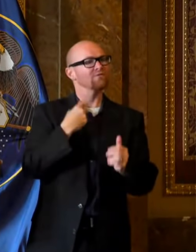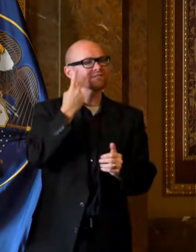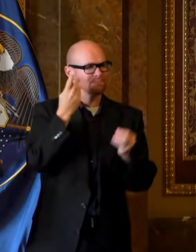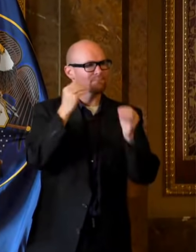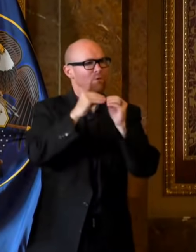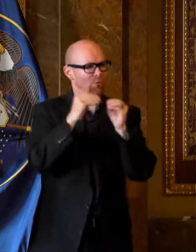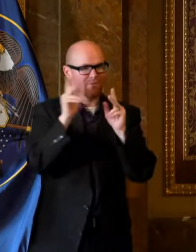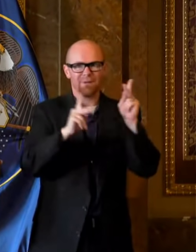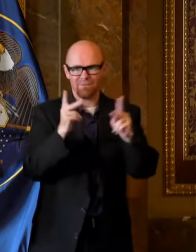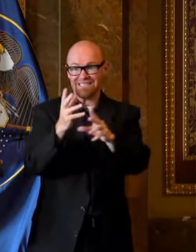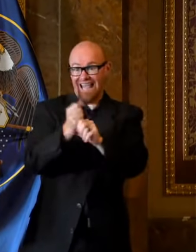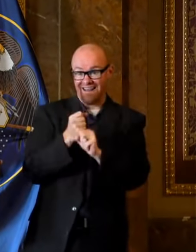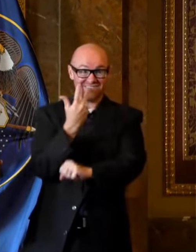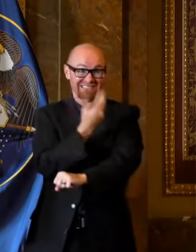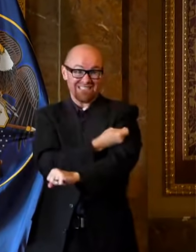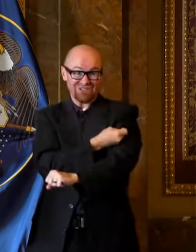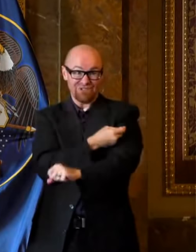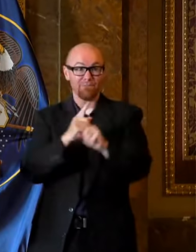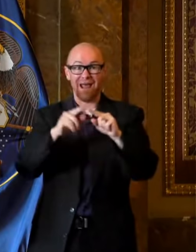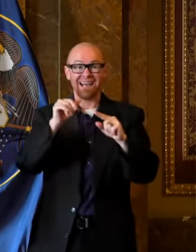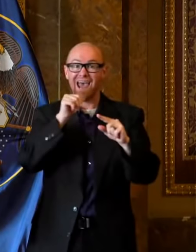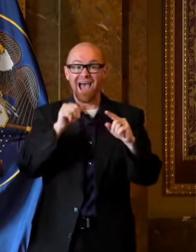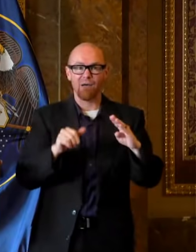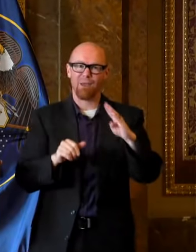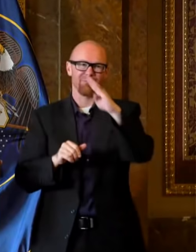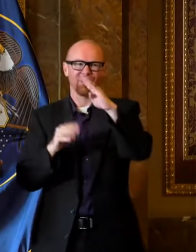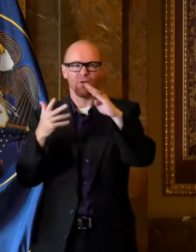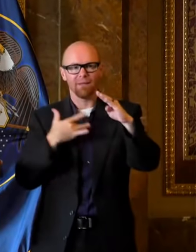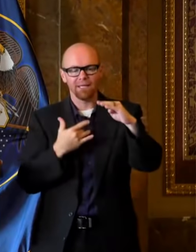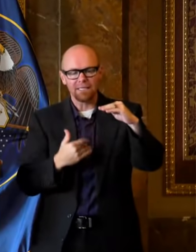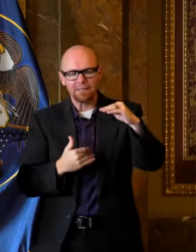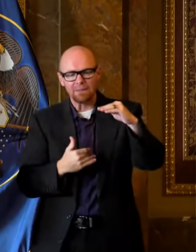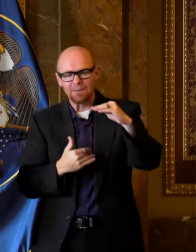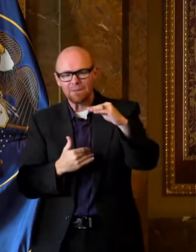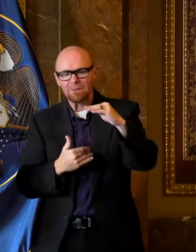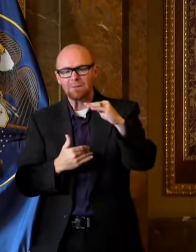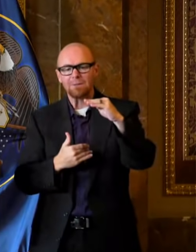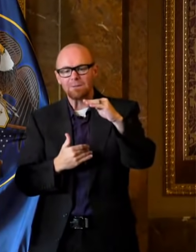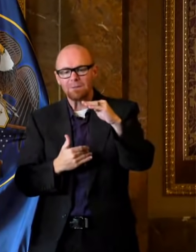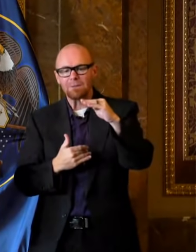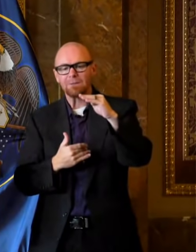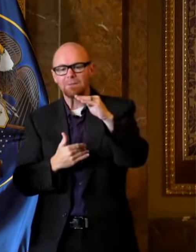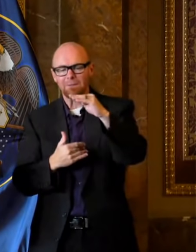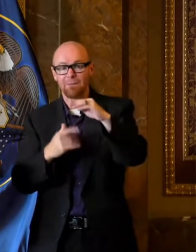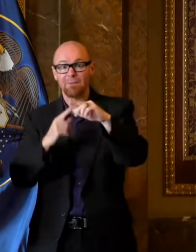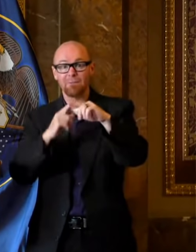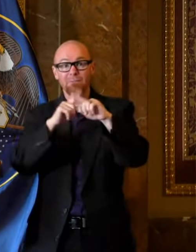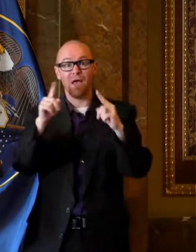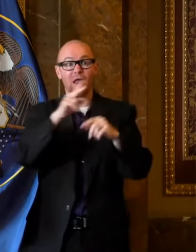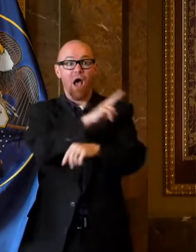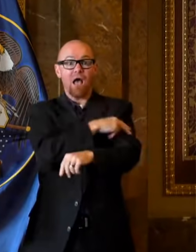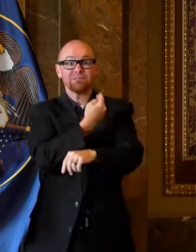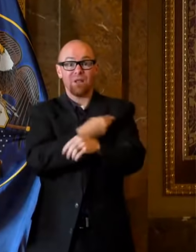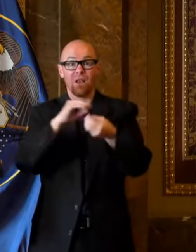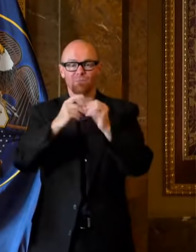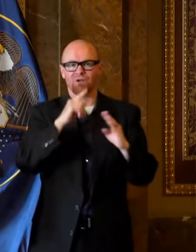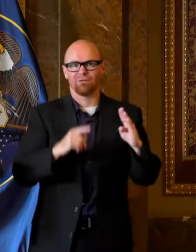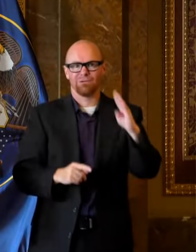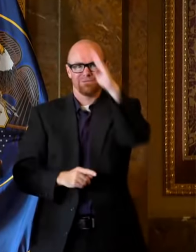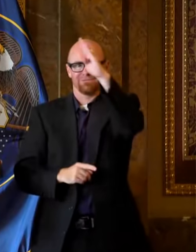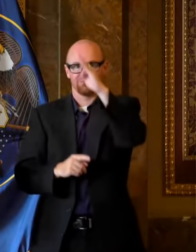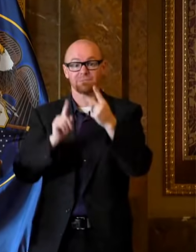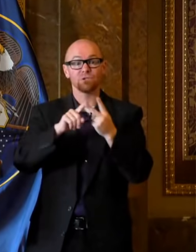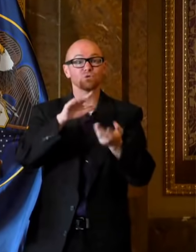they're going up slower. And of course, we're seeing these mass hospitalizations. And as you saw, the cases are very different in